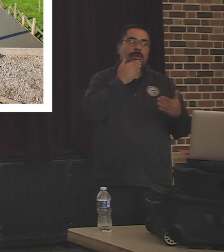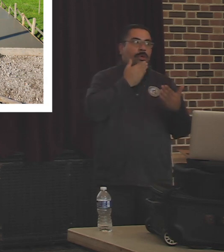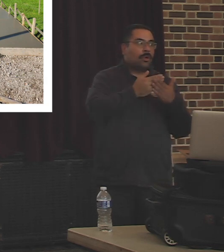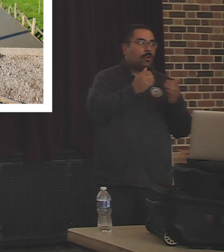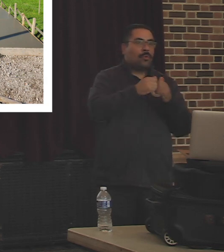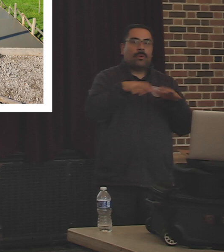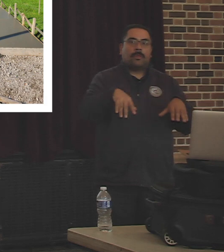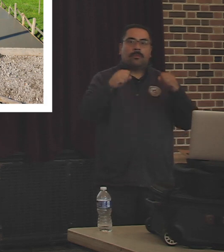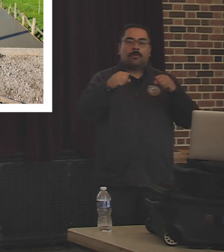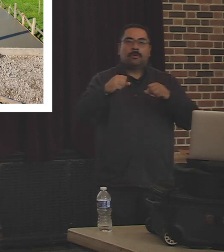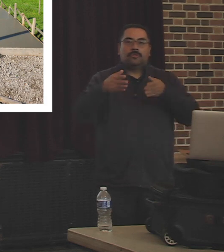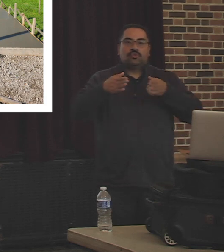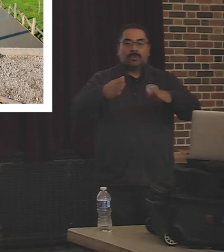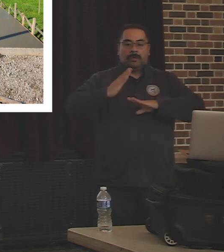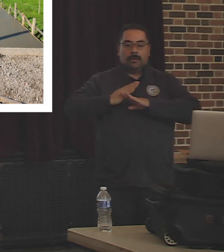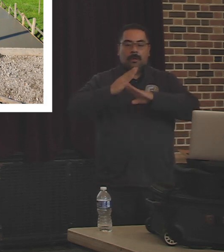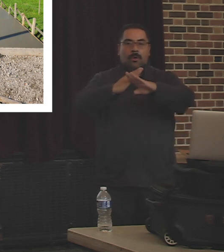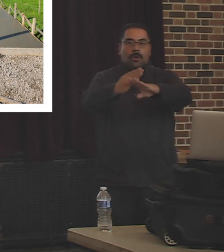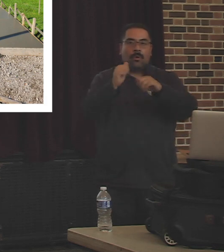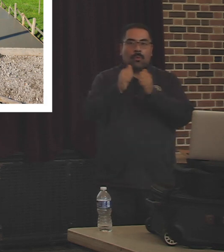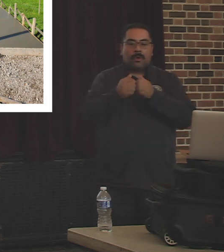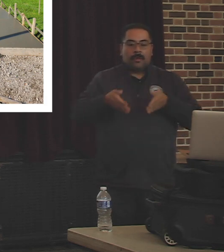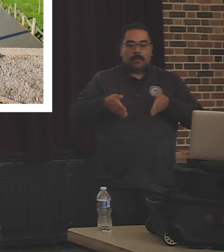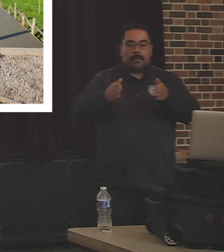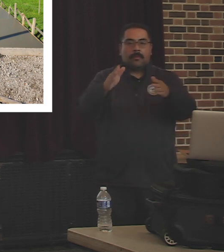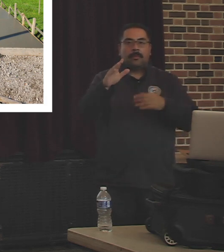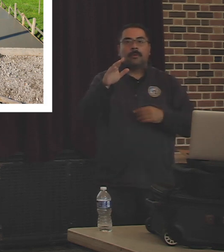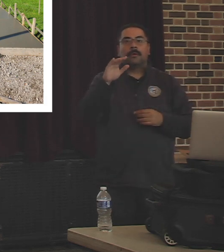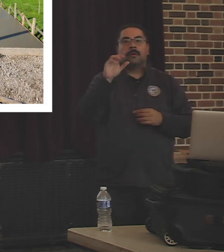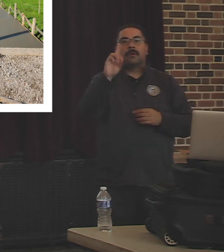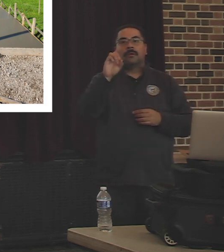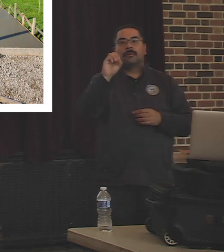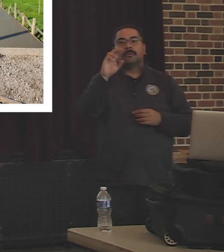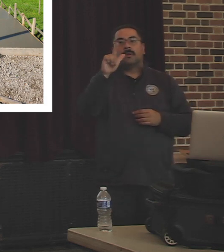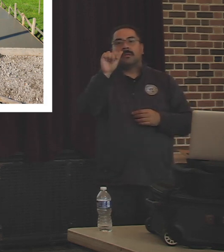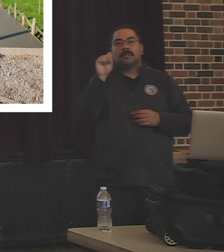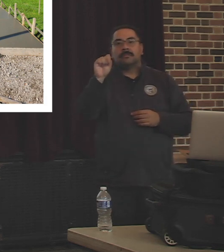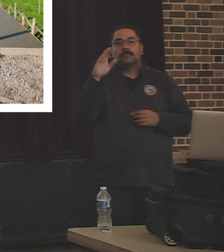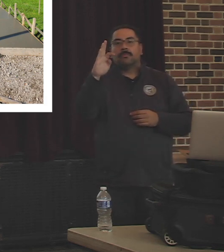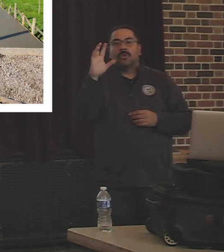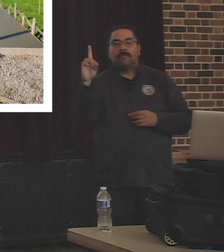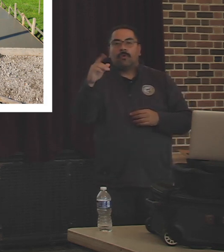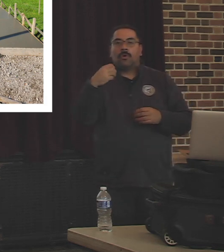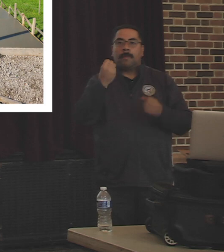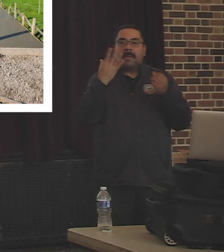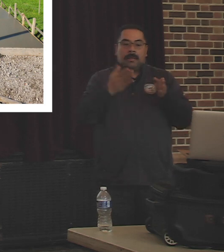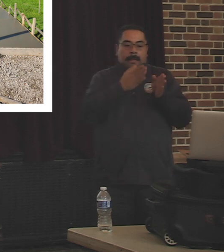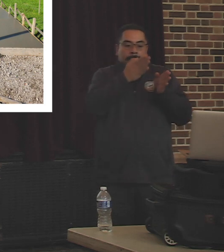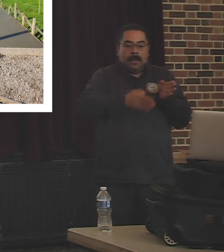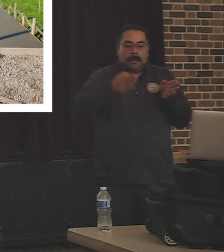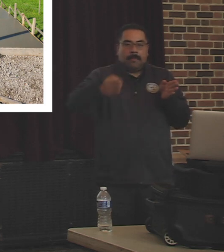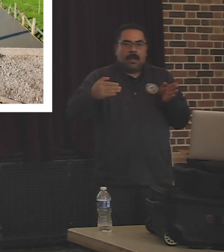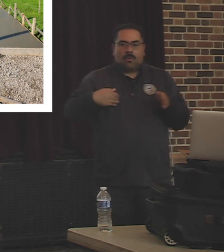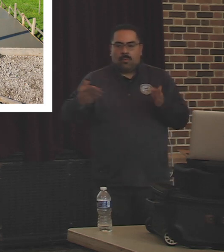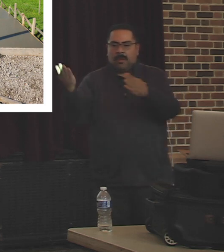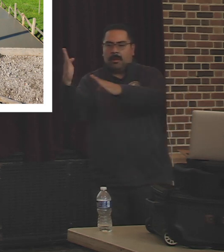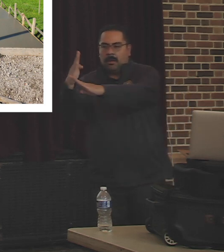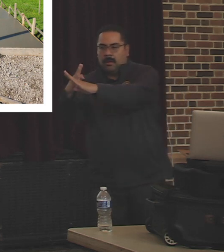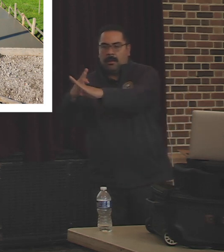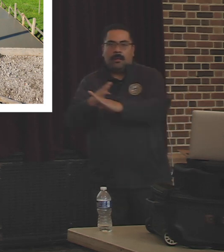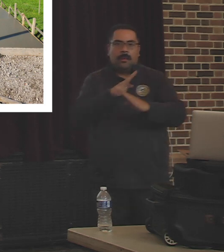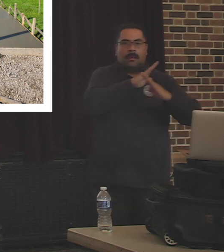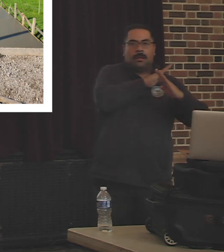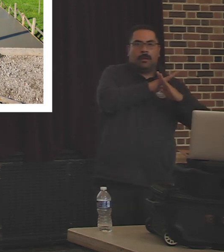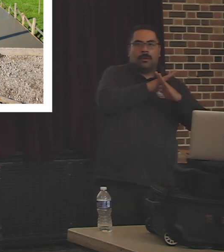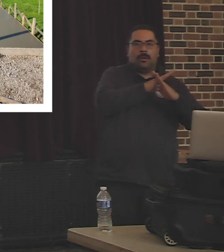Douglas Boulevard. So we've worked together with Alderwoman Scott to close down several blocks of Douglas Boulevard to car traffic and